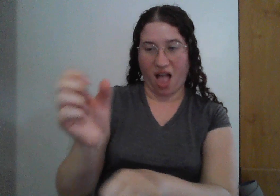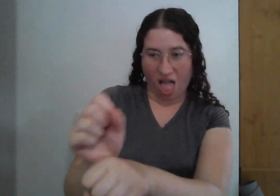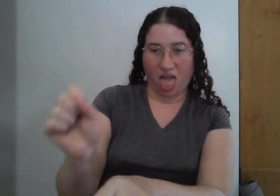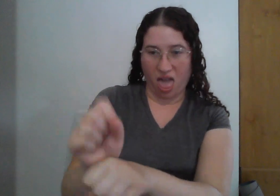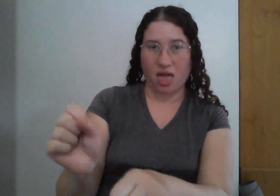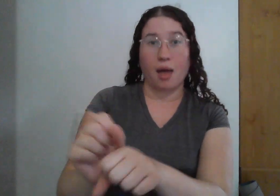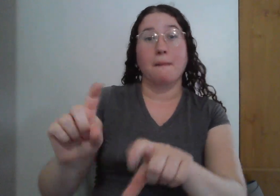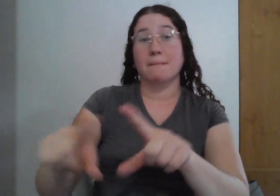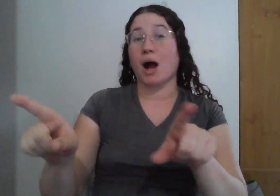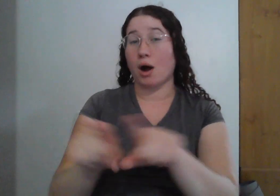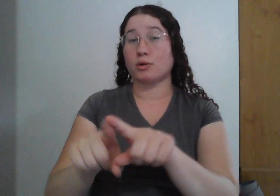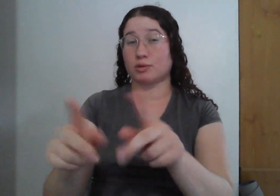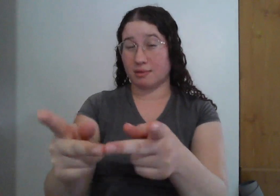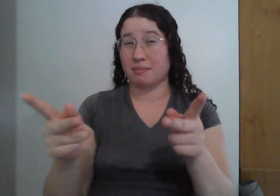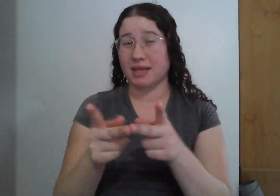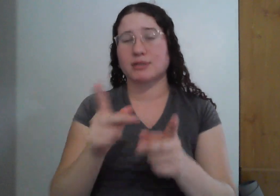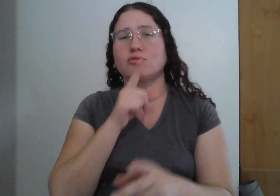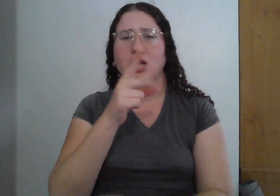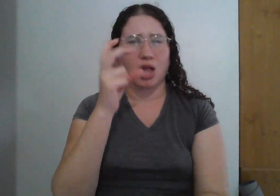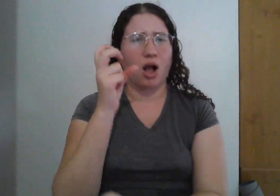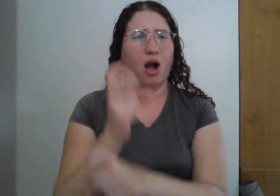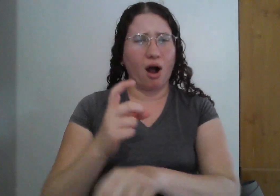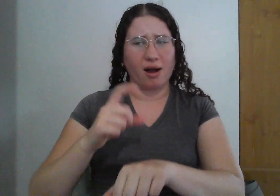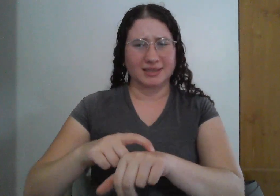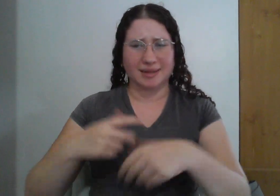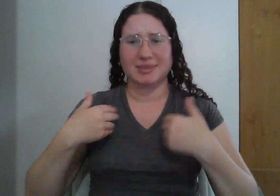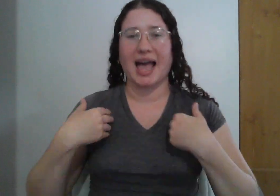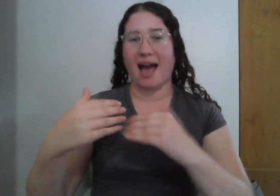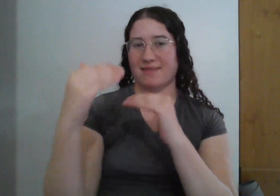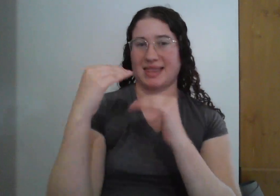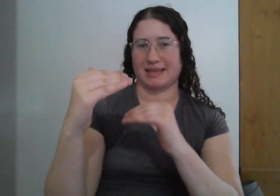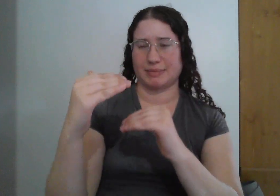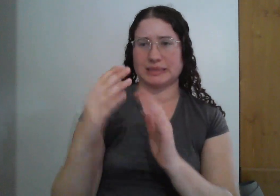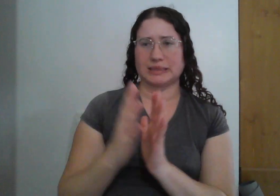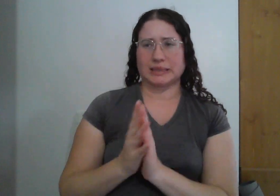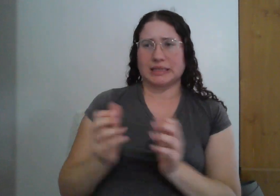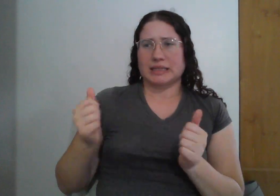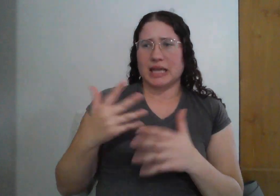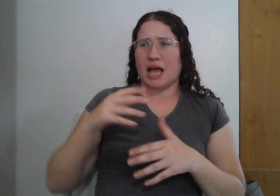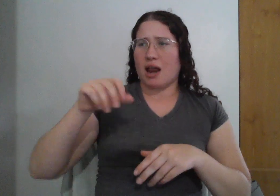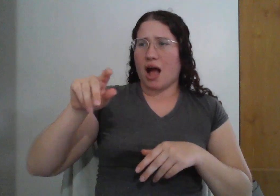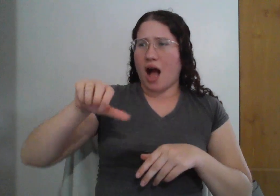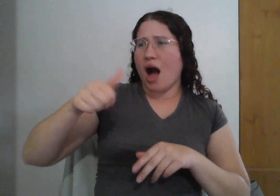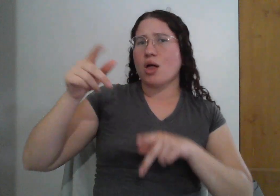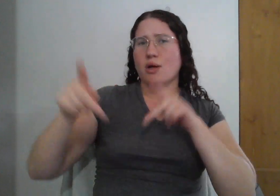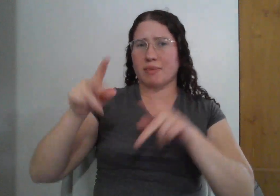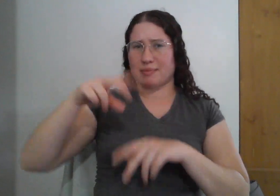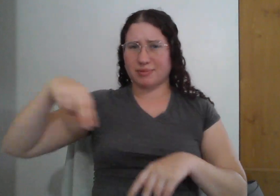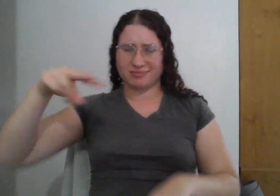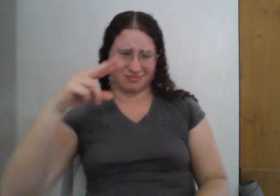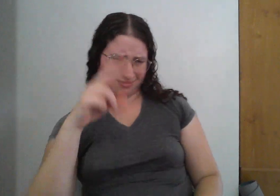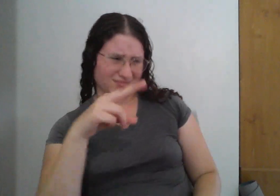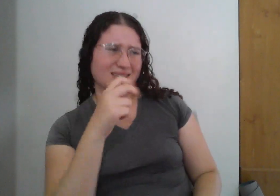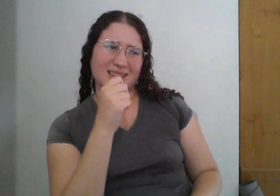place where we have the hardest time setting limits. We're scared that people won't see us as a team player. Our employers